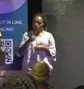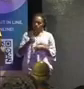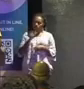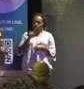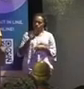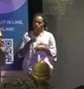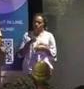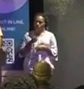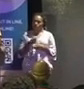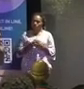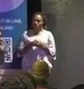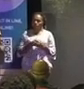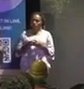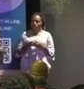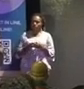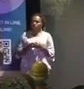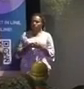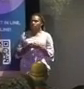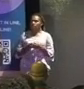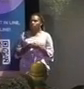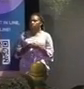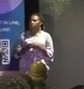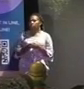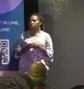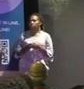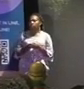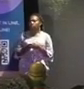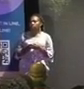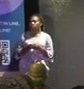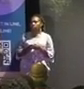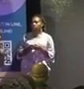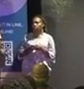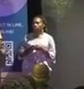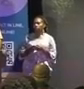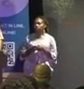pay, you look at it, I'm adding almost 66%.